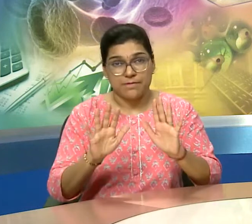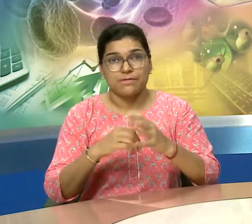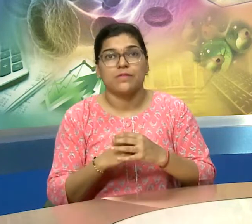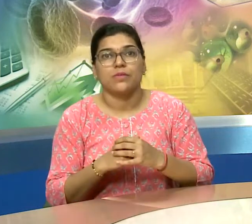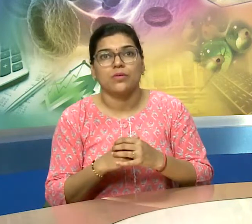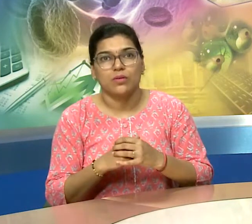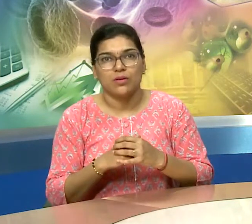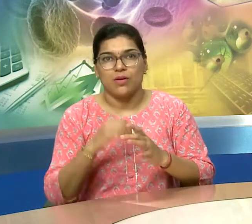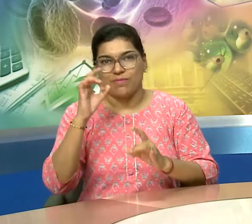For example,